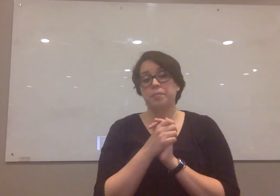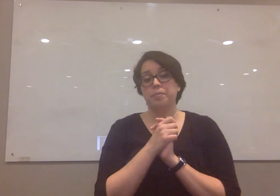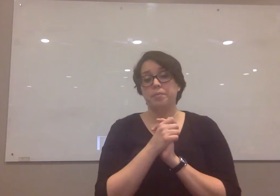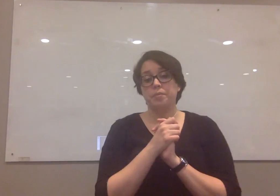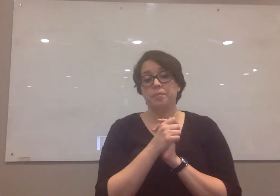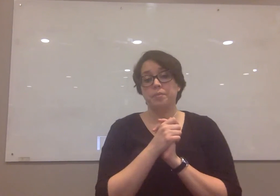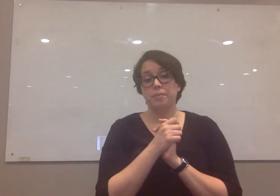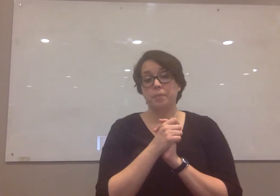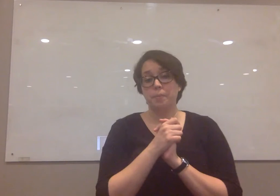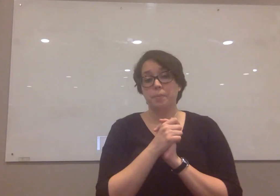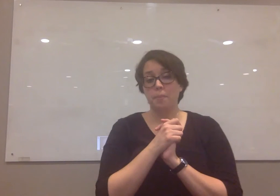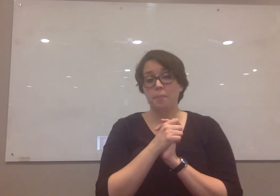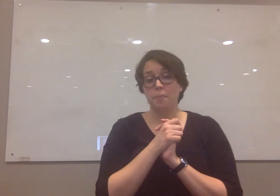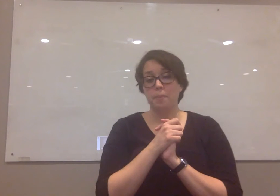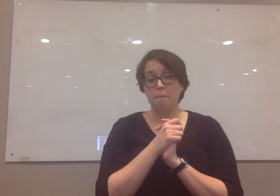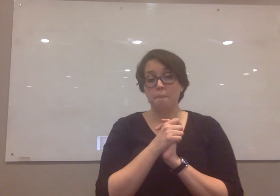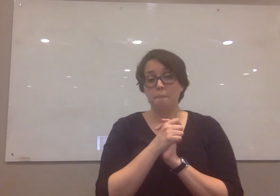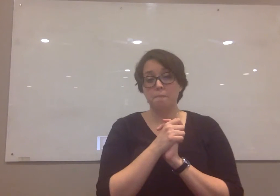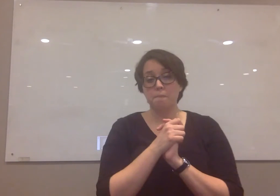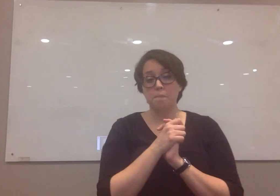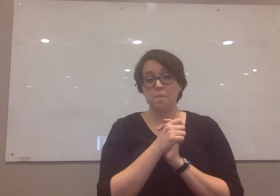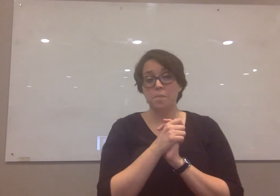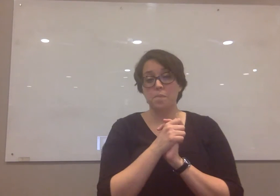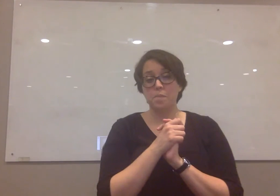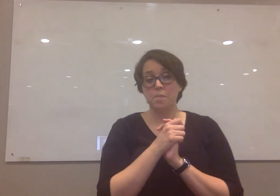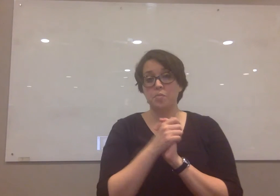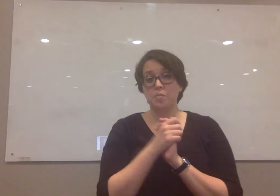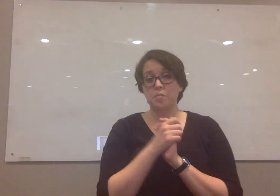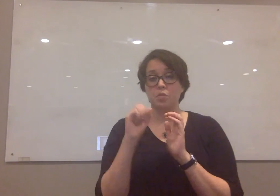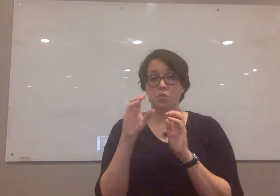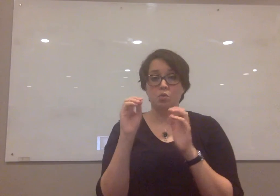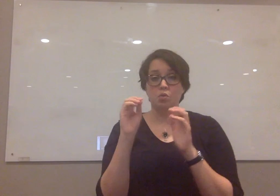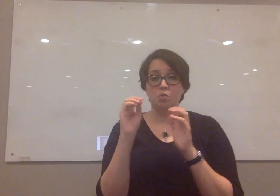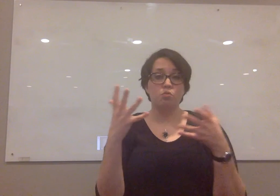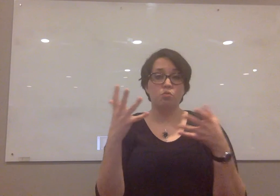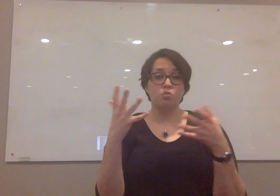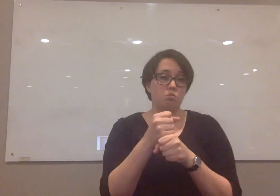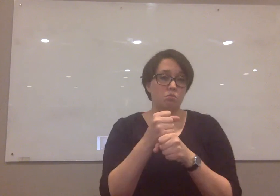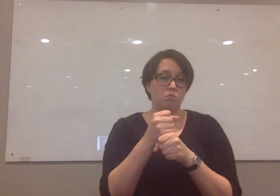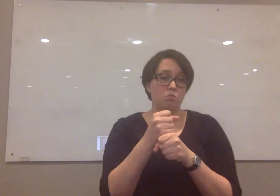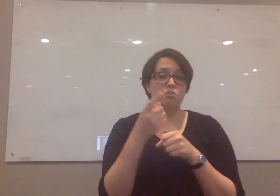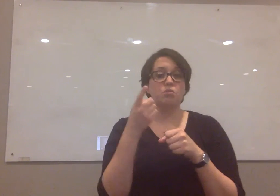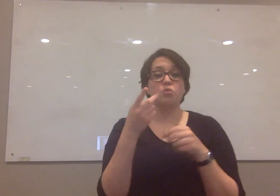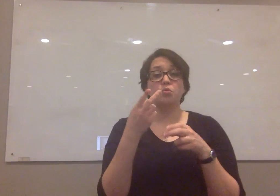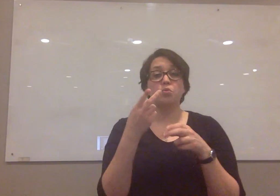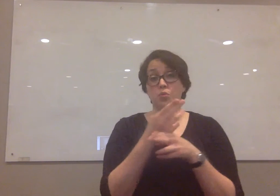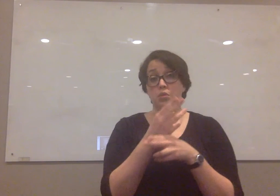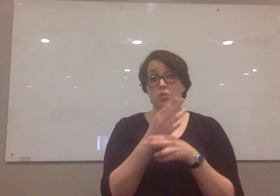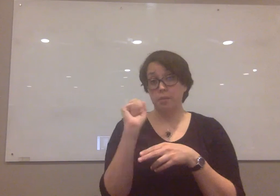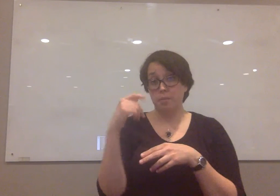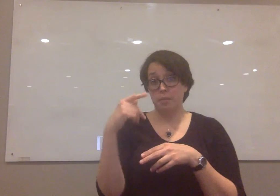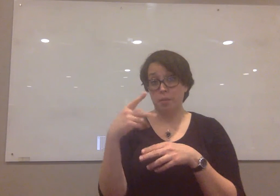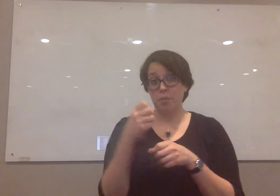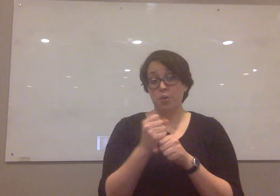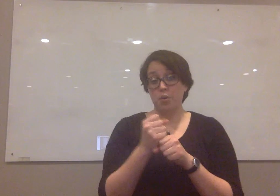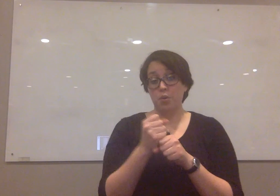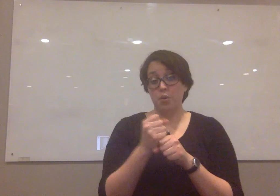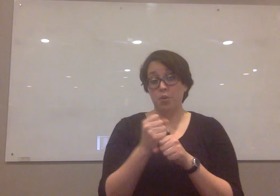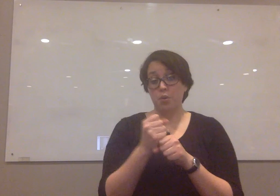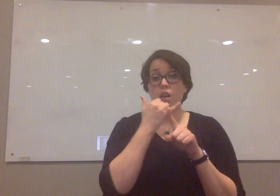I'm gonna try to say. Long story short, you're using that, and when you get that first error, you're done. You're not going to call any